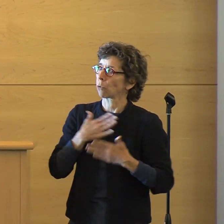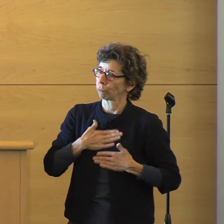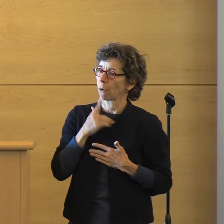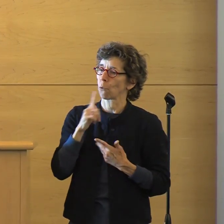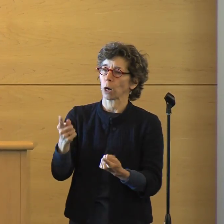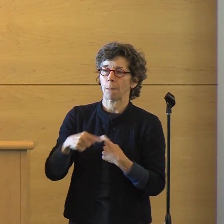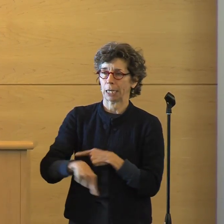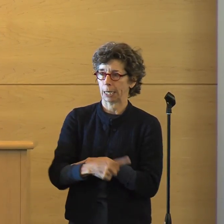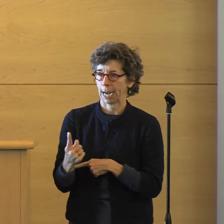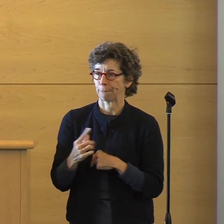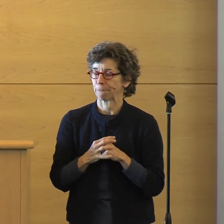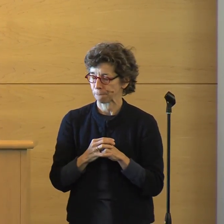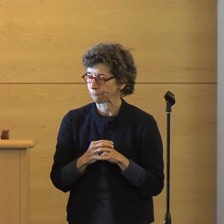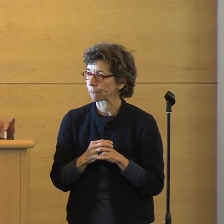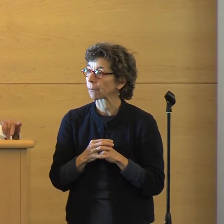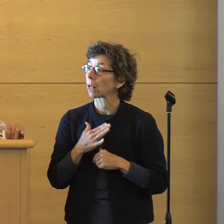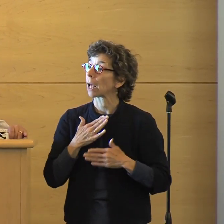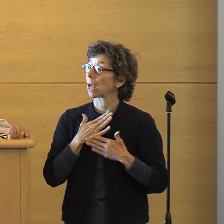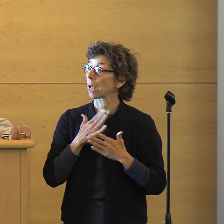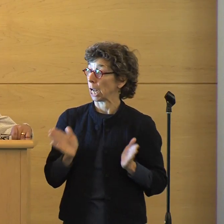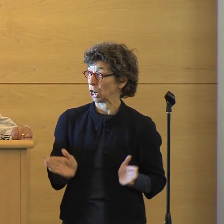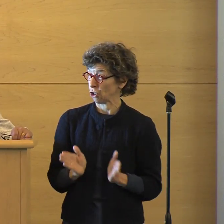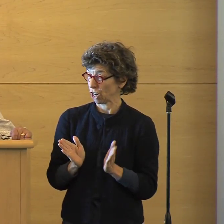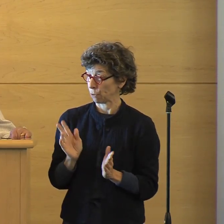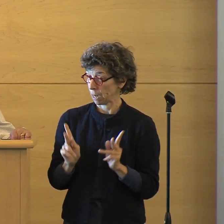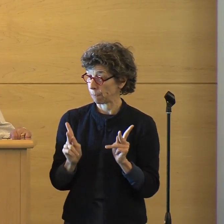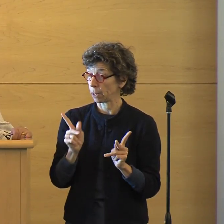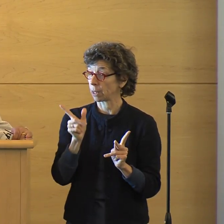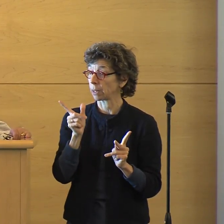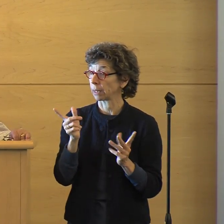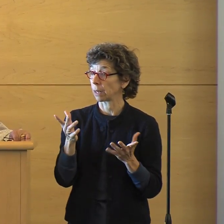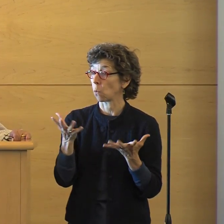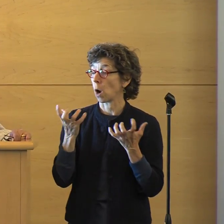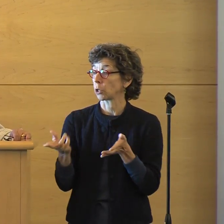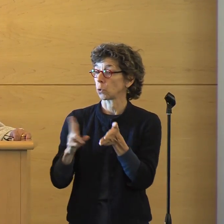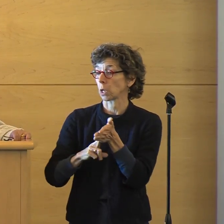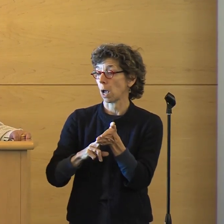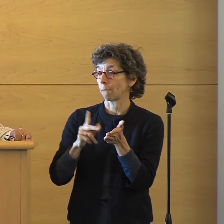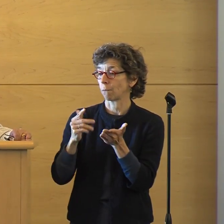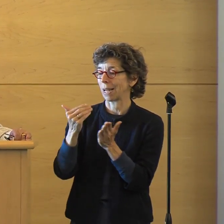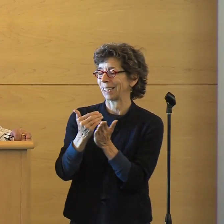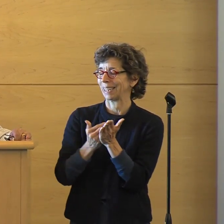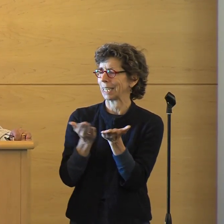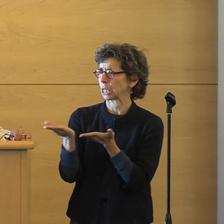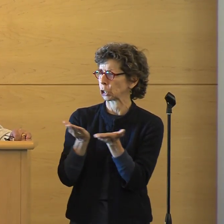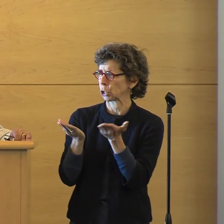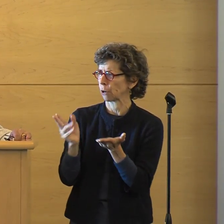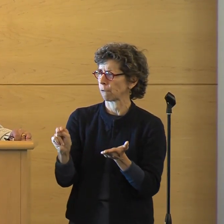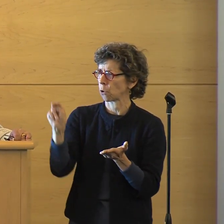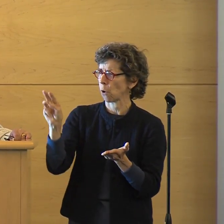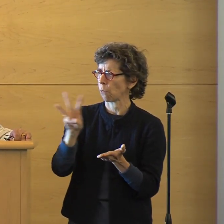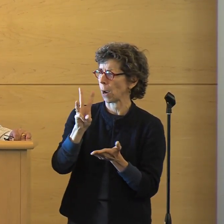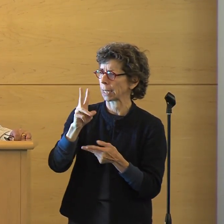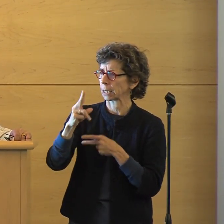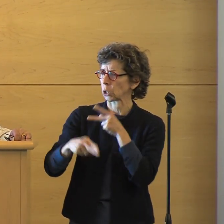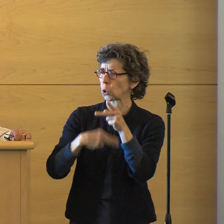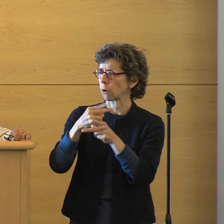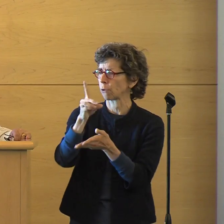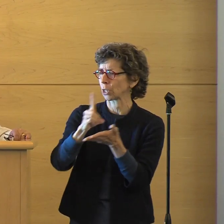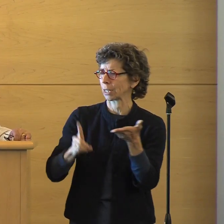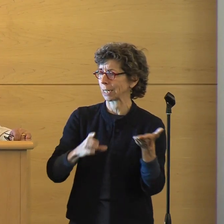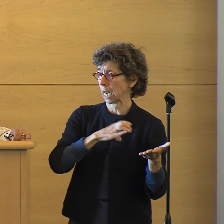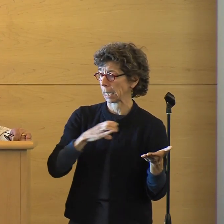different abilities up front than it is to try to fix it later. So this is great information, and I really